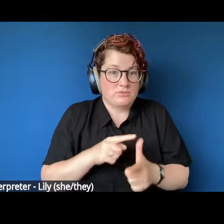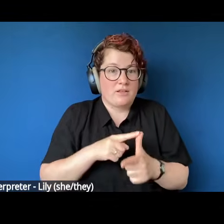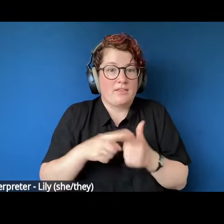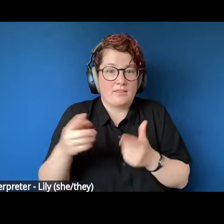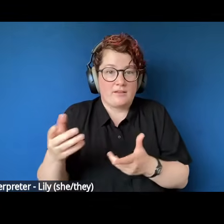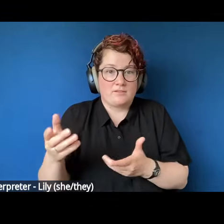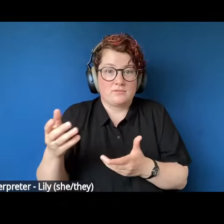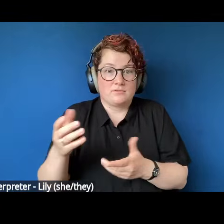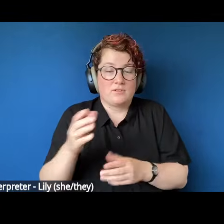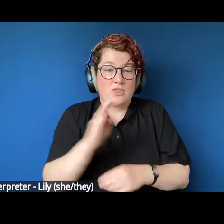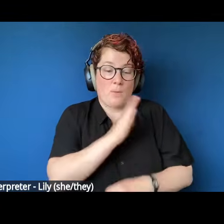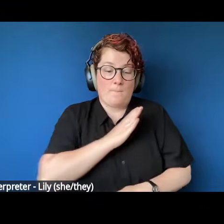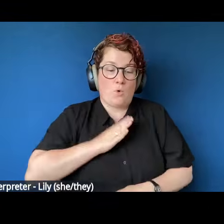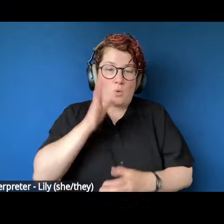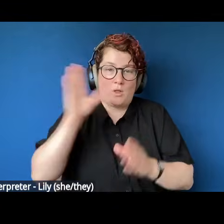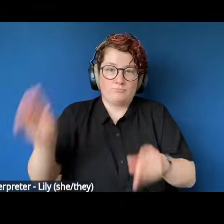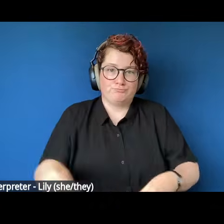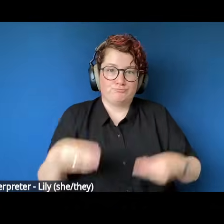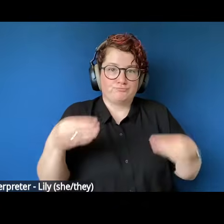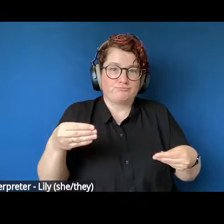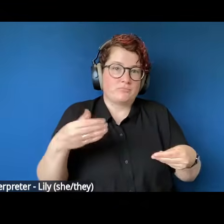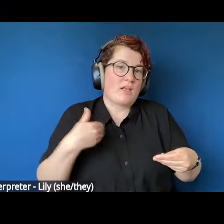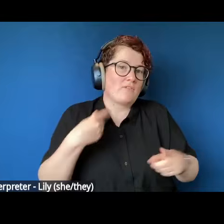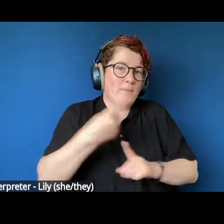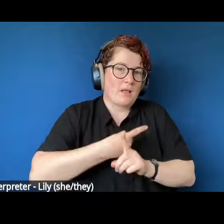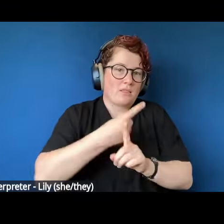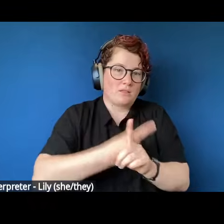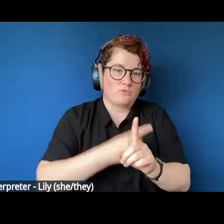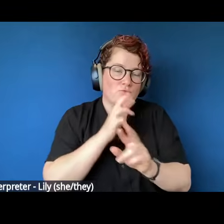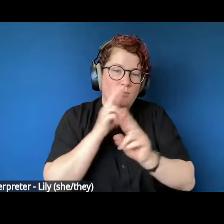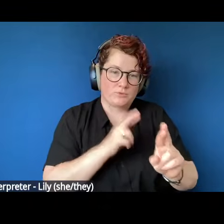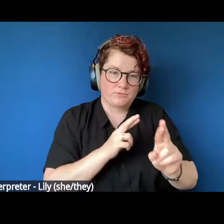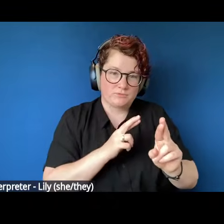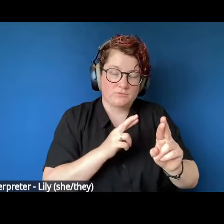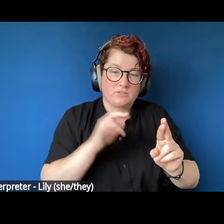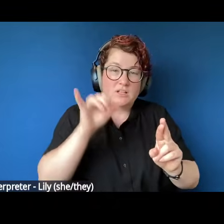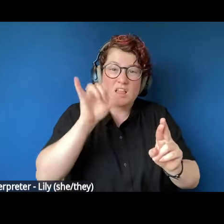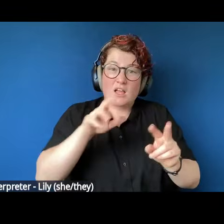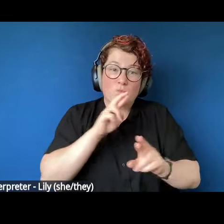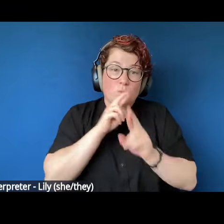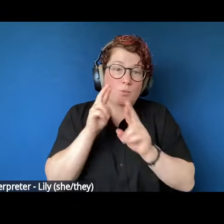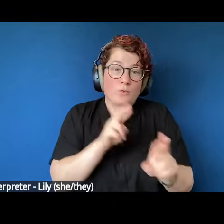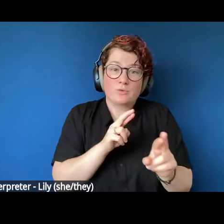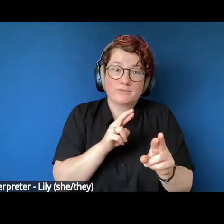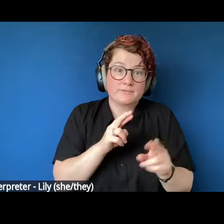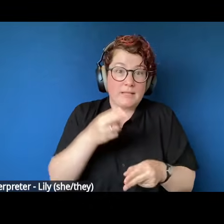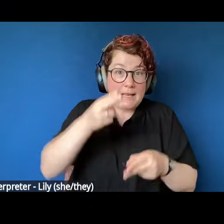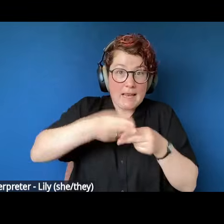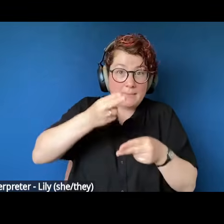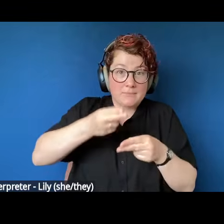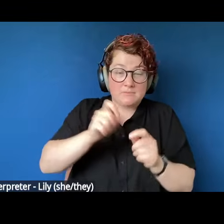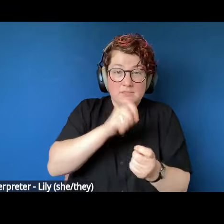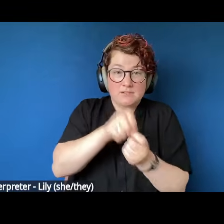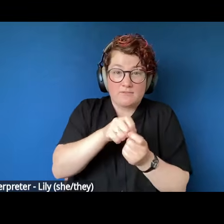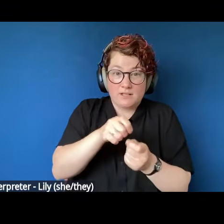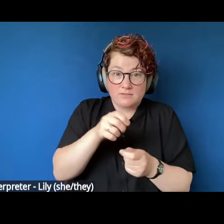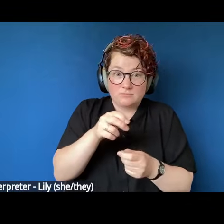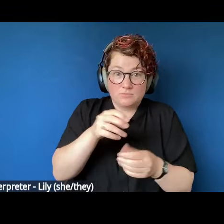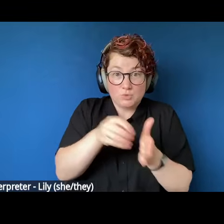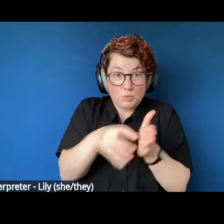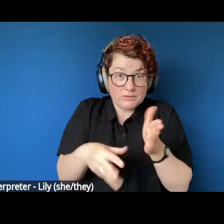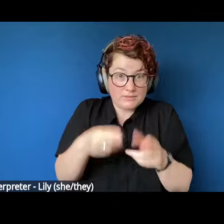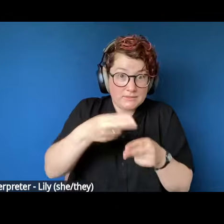monthly report. And so that report, just for context, that report doesn't name specific students. So